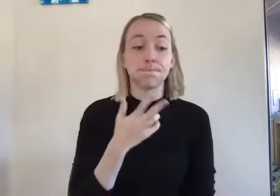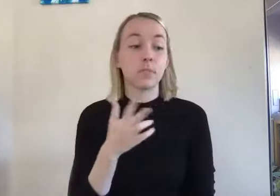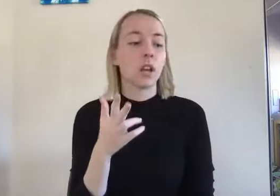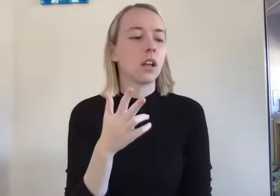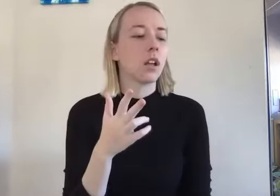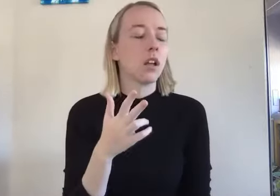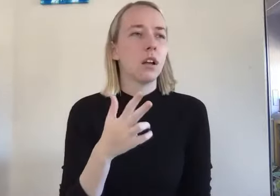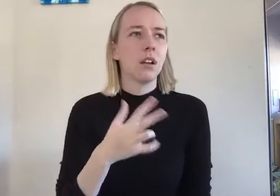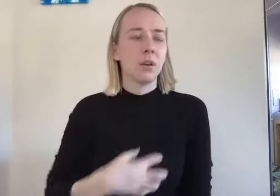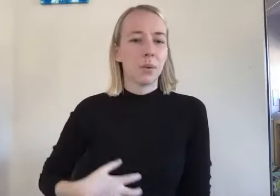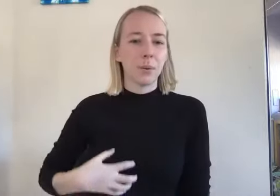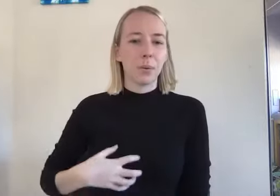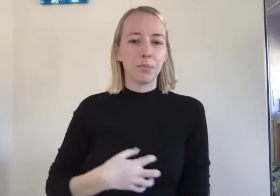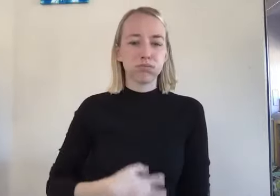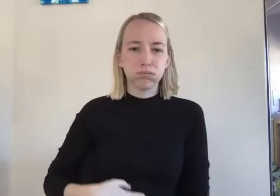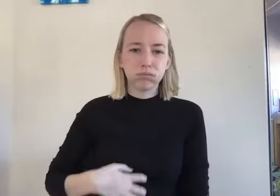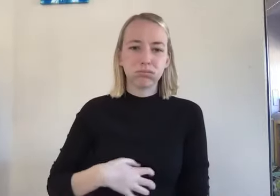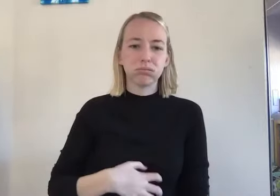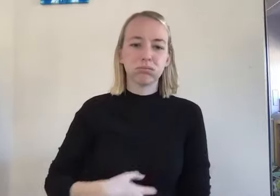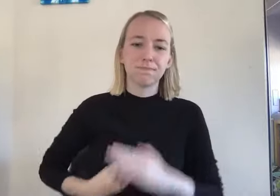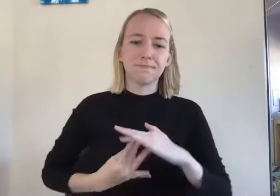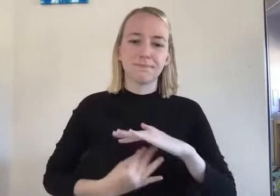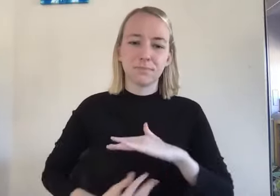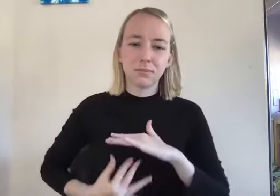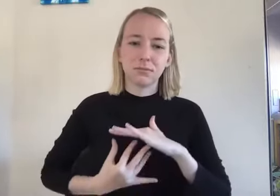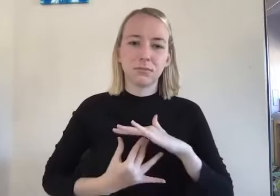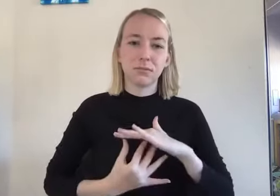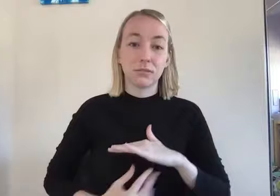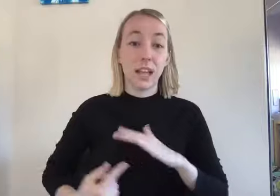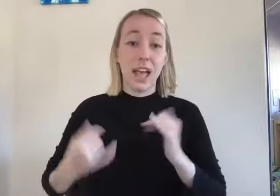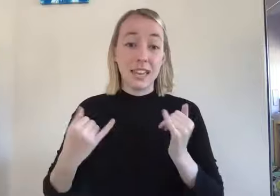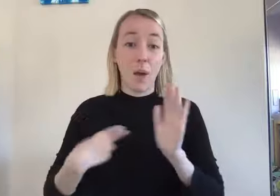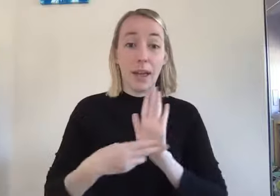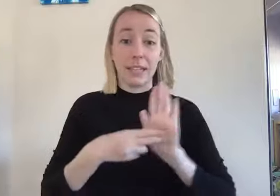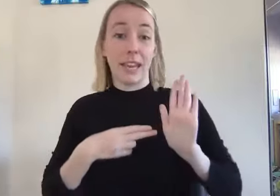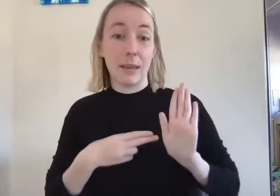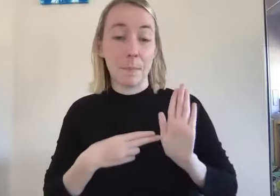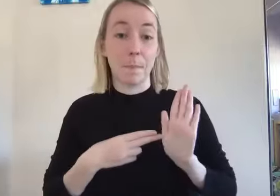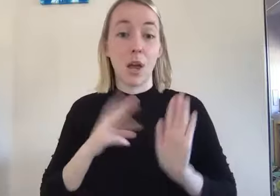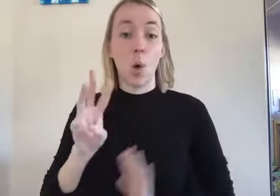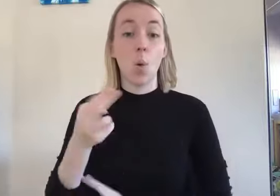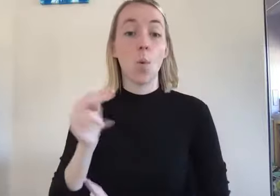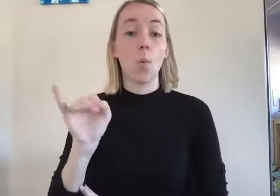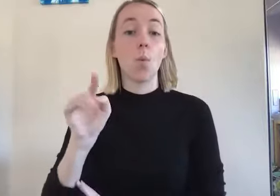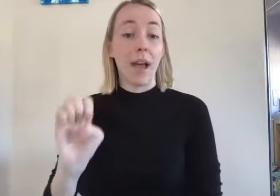and went past it, there was an uneasy feeling that I would get. And I've named that, I call it white noise.